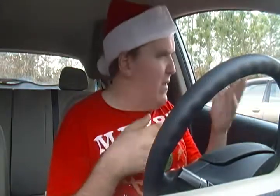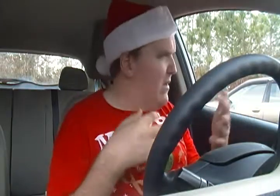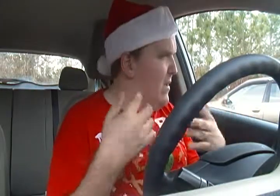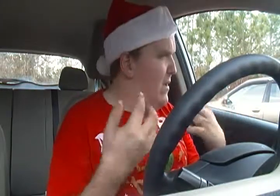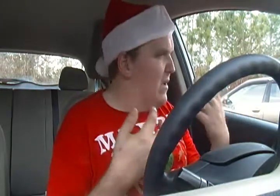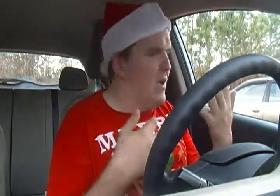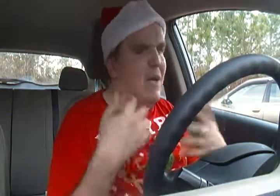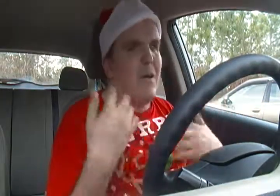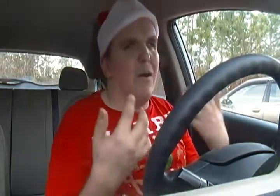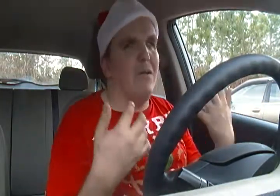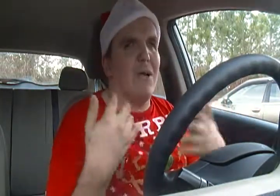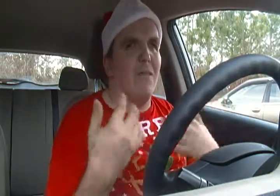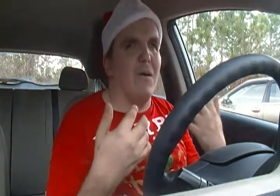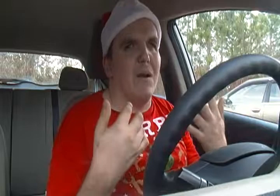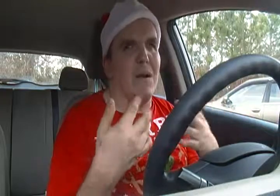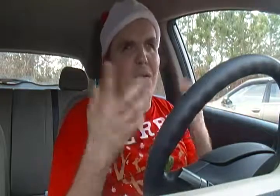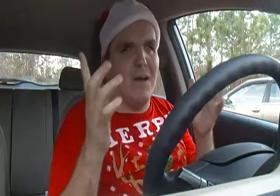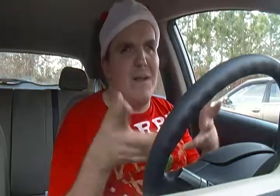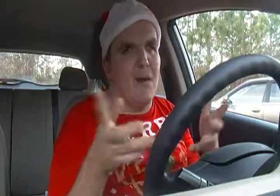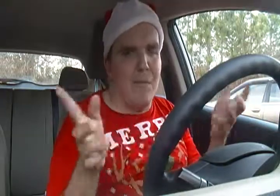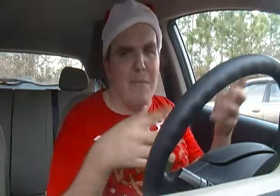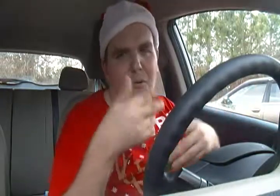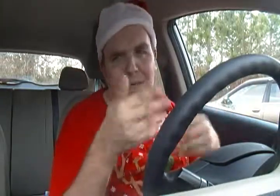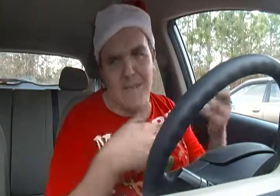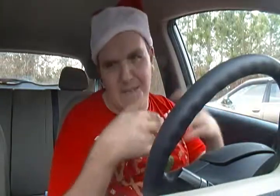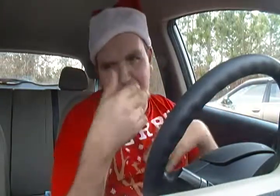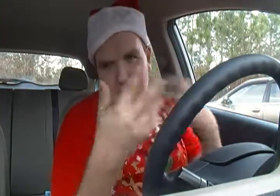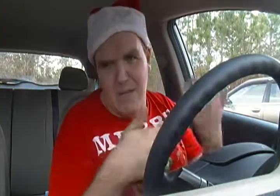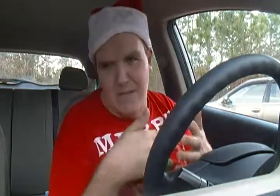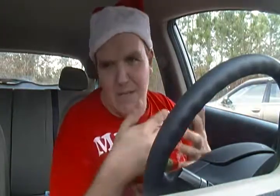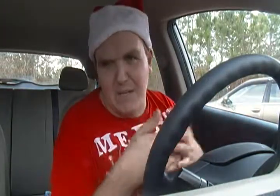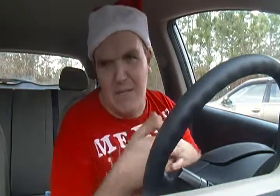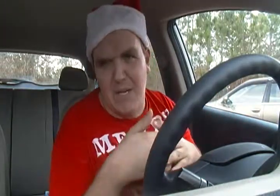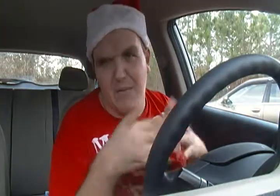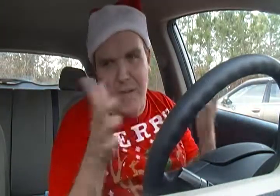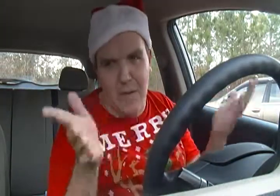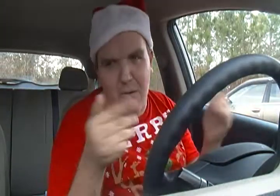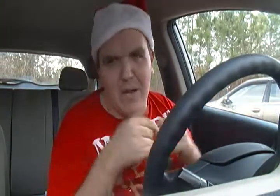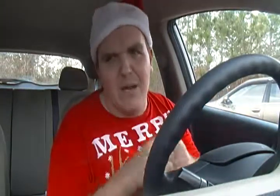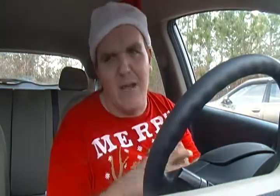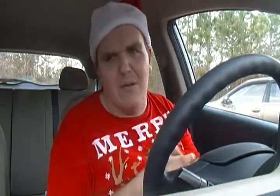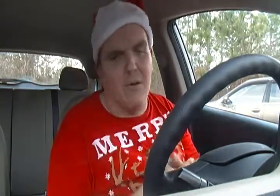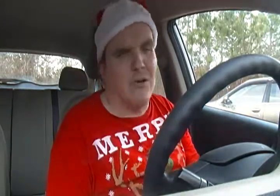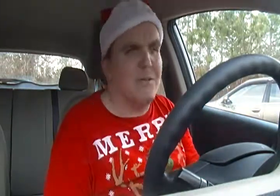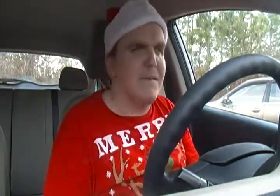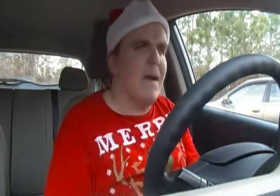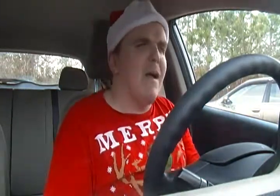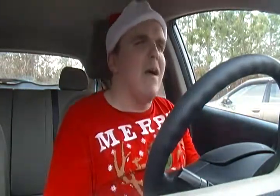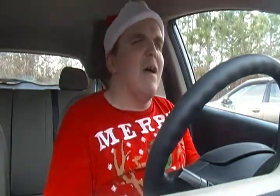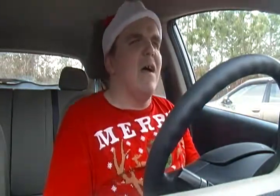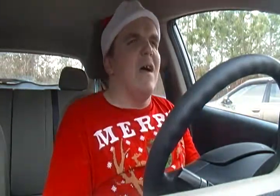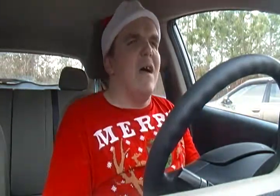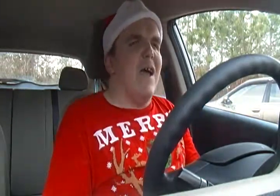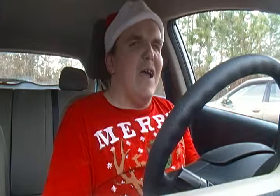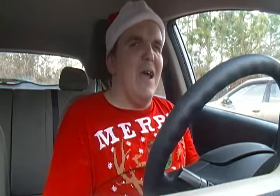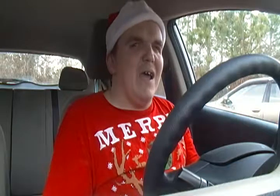they're all looking for they're all getting opening presents and all this other stuff like they're doing like you do on christmas and